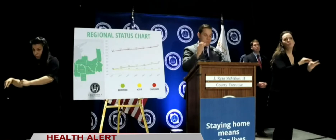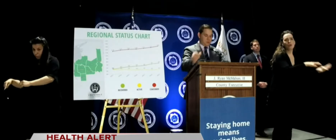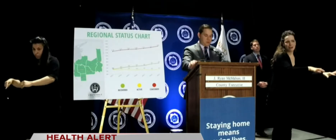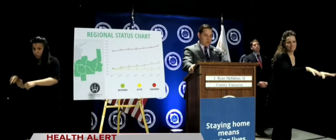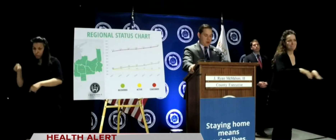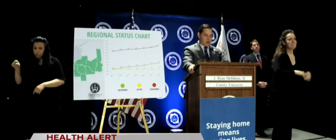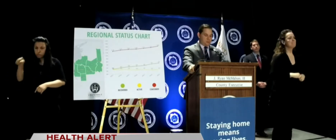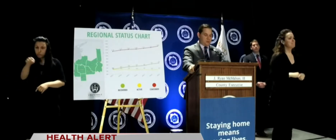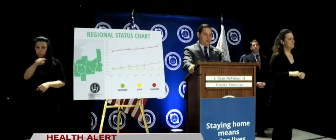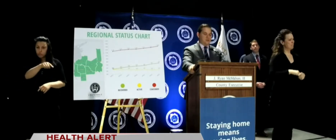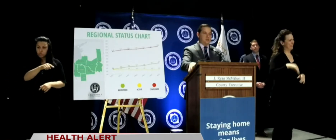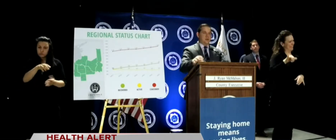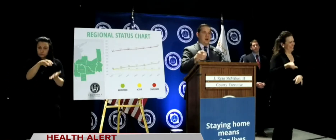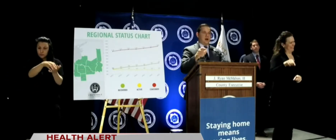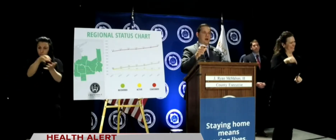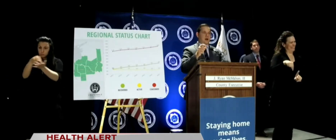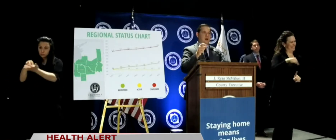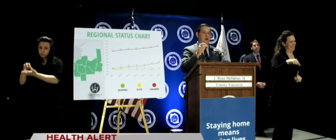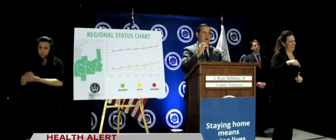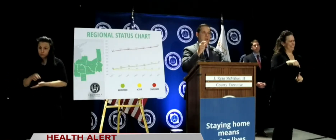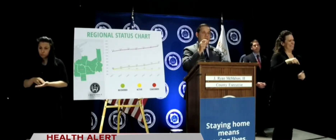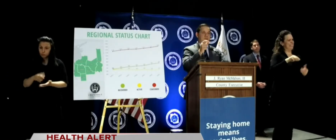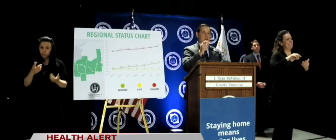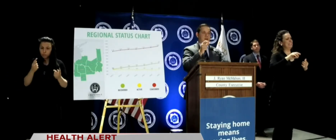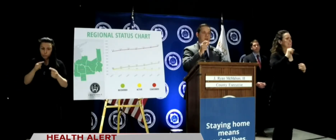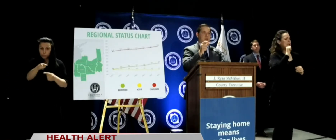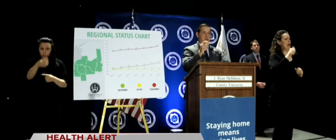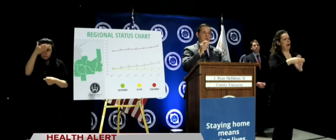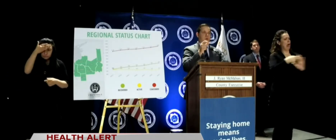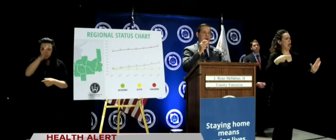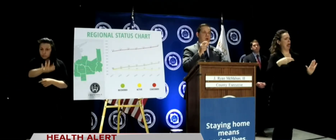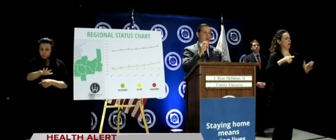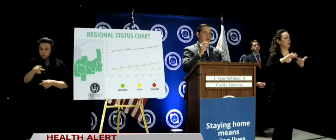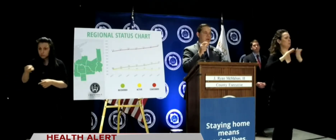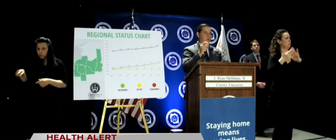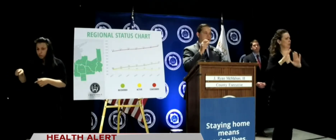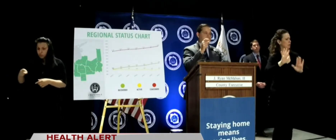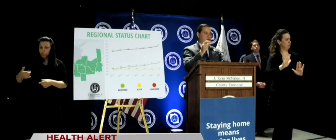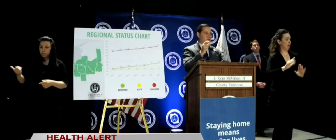community. Because hypothetically, we're now